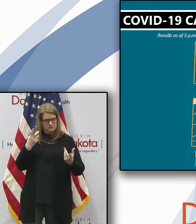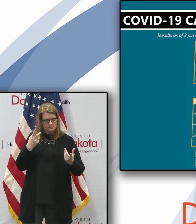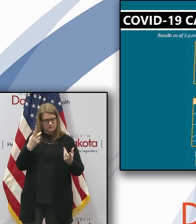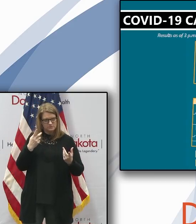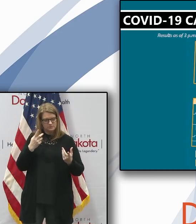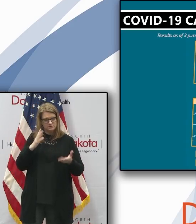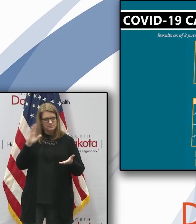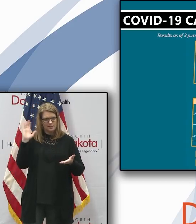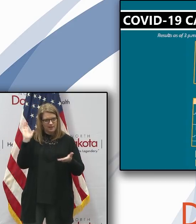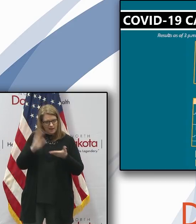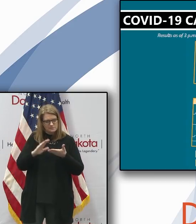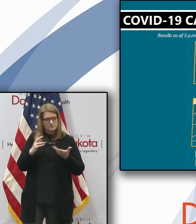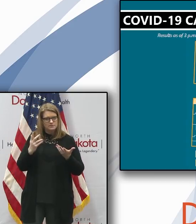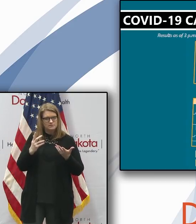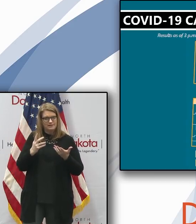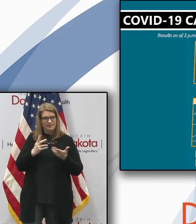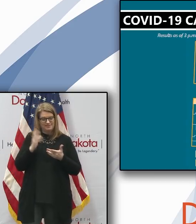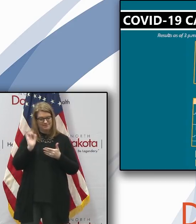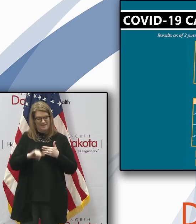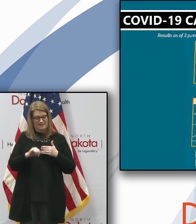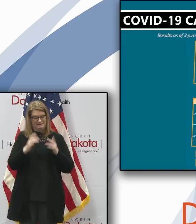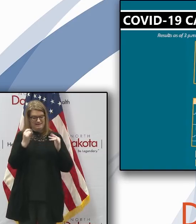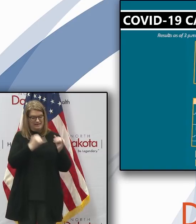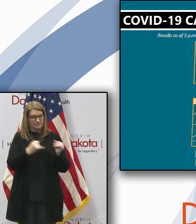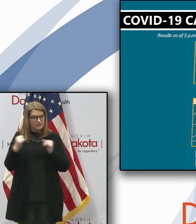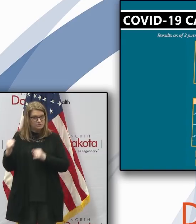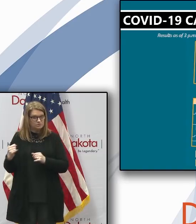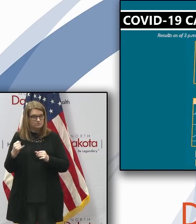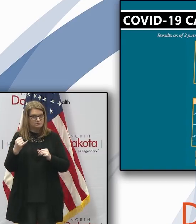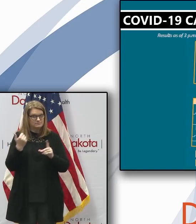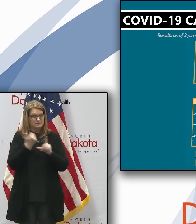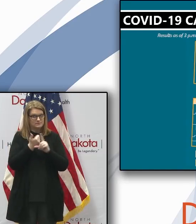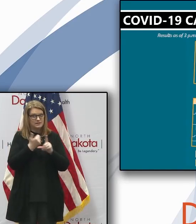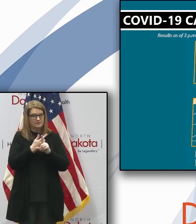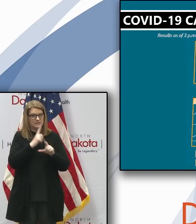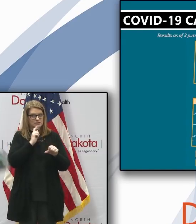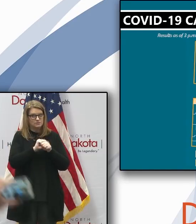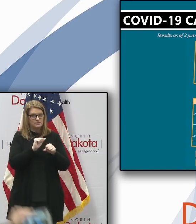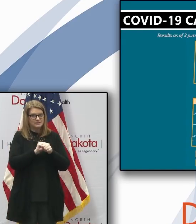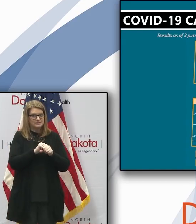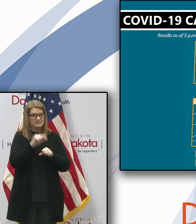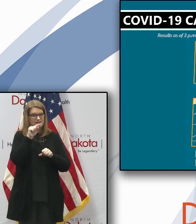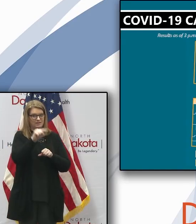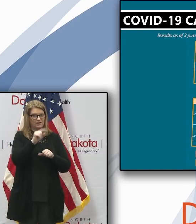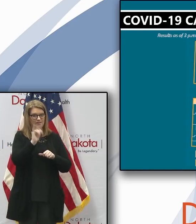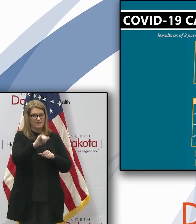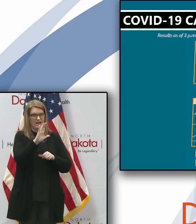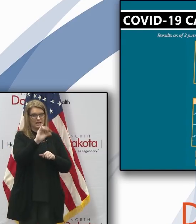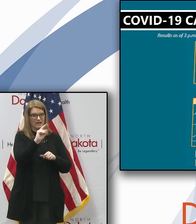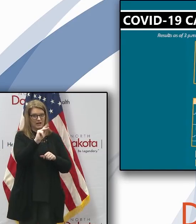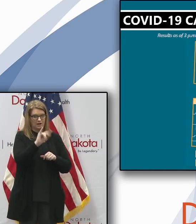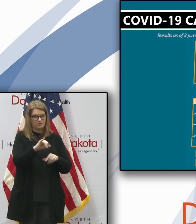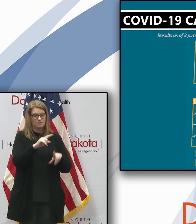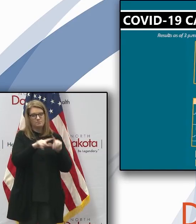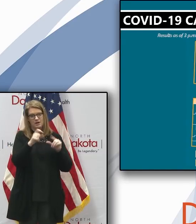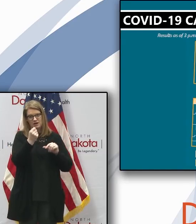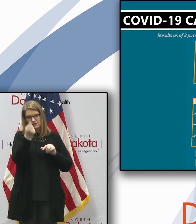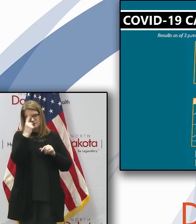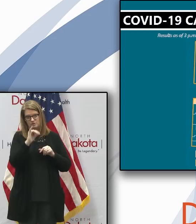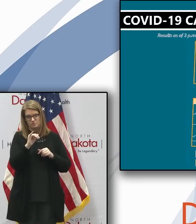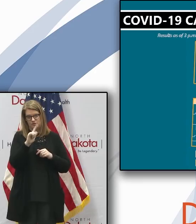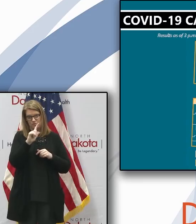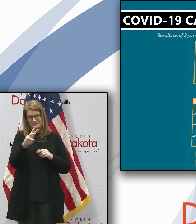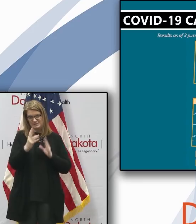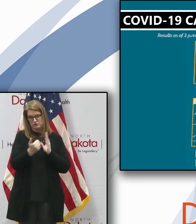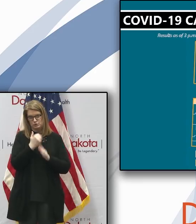less about whether that individual or not is in that county, but it's just to understand that with 26 new